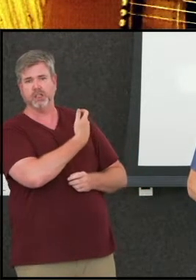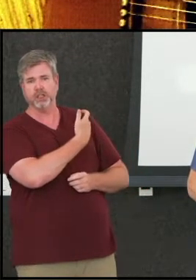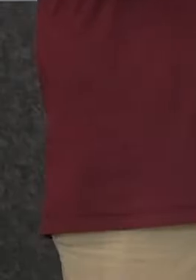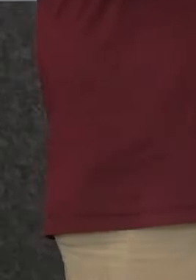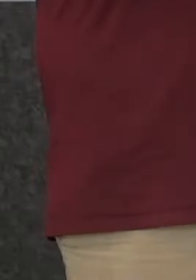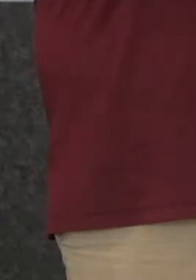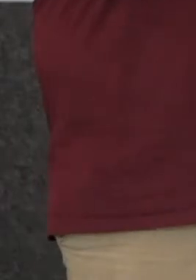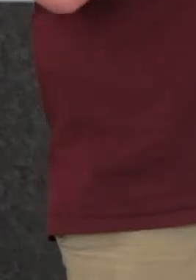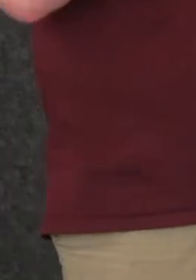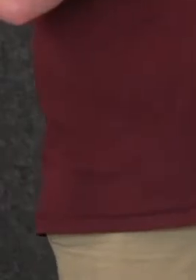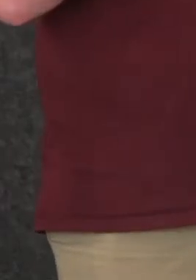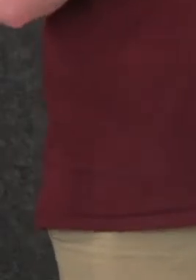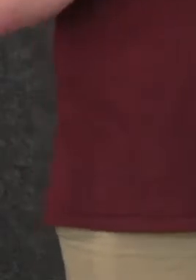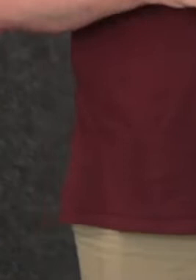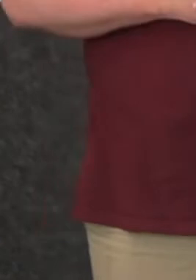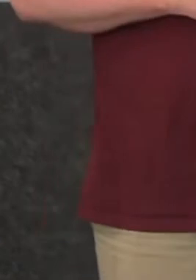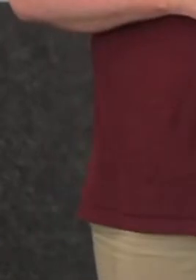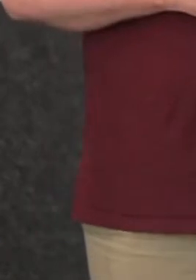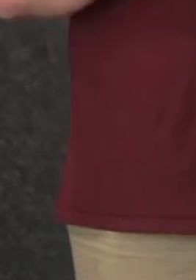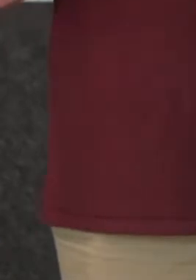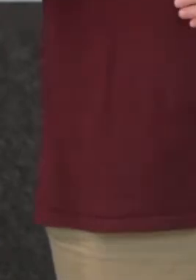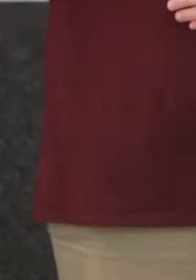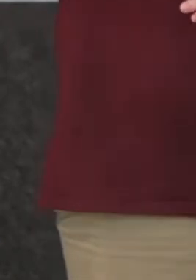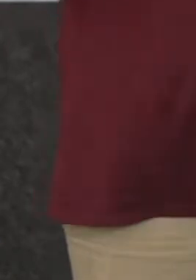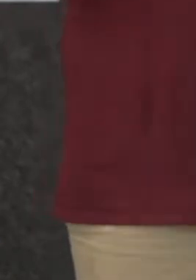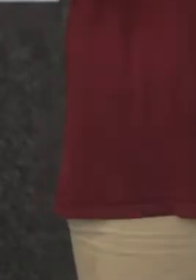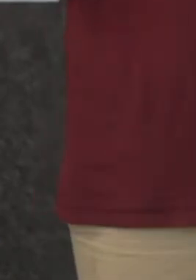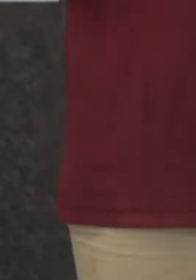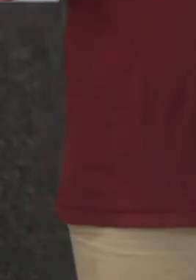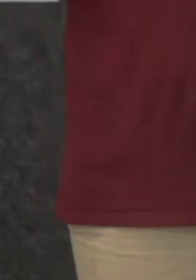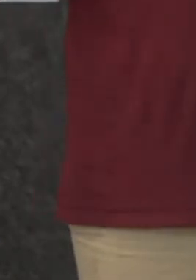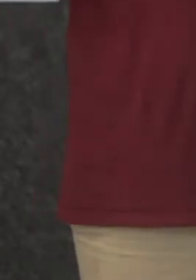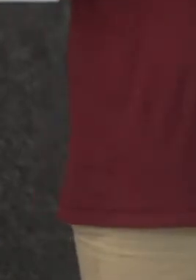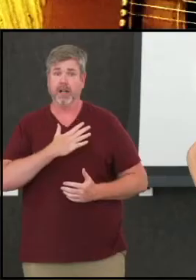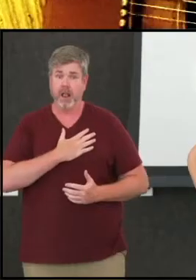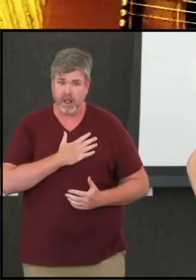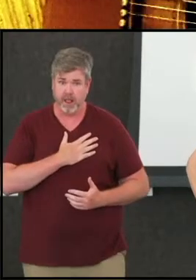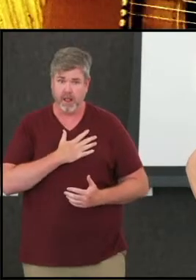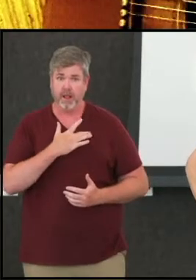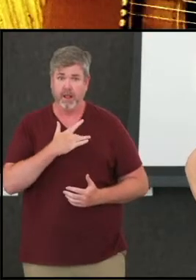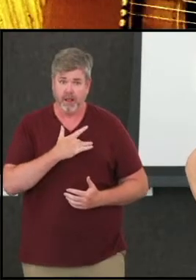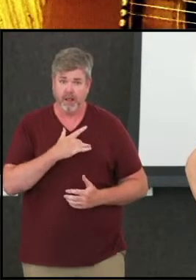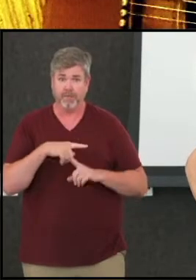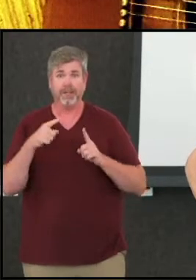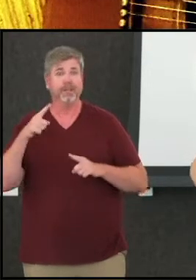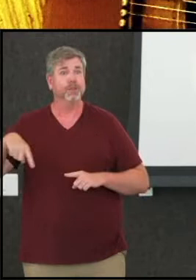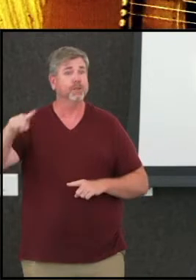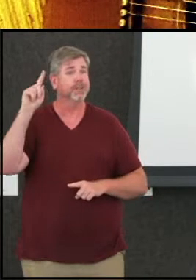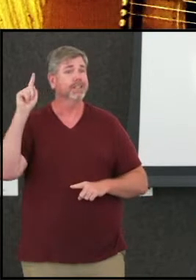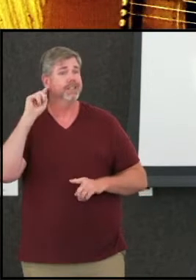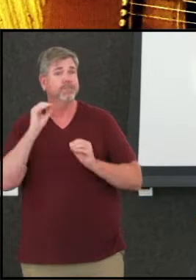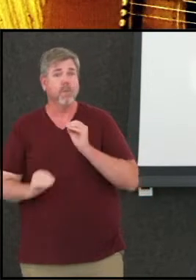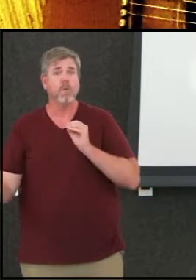parent. You're going to hear another story, same outcome, different reason for it,